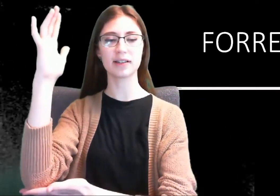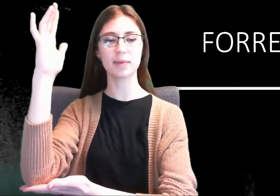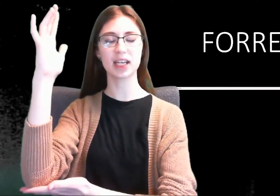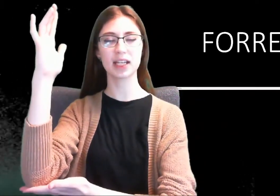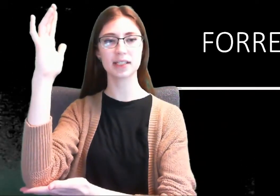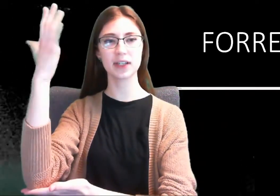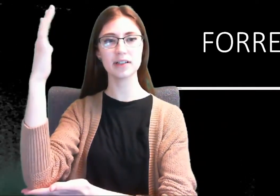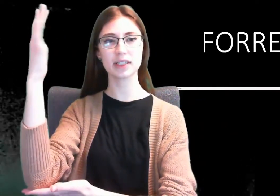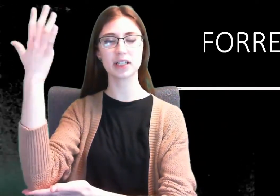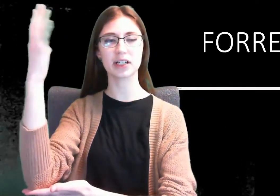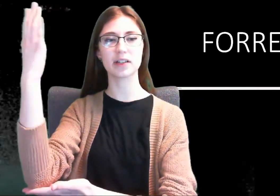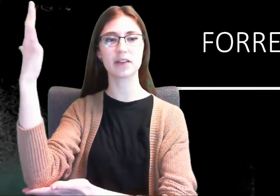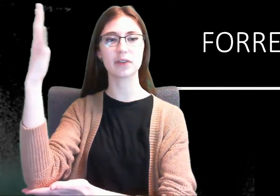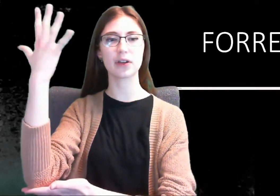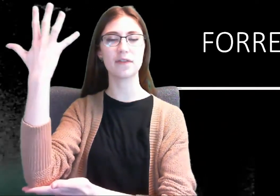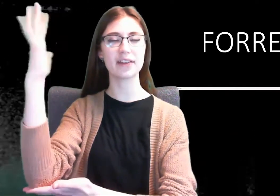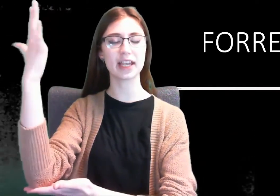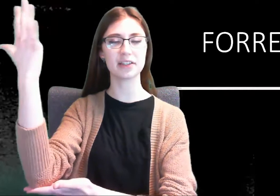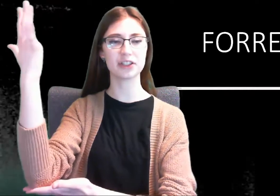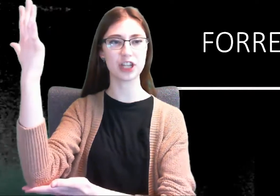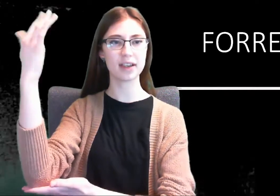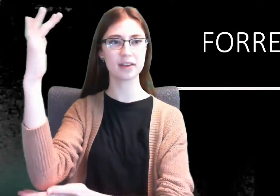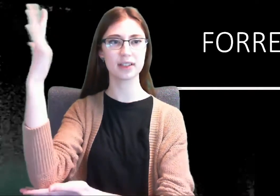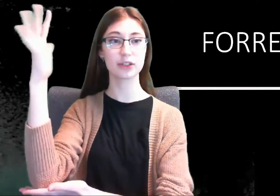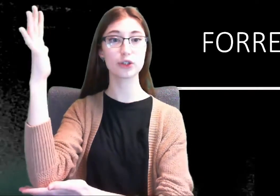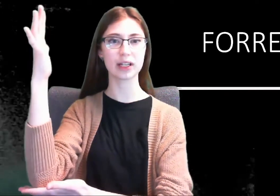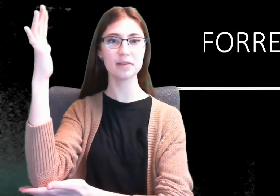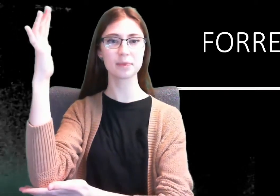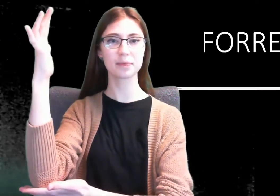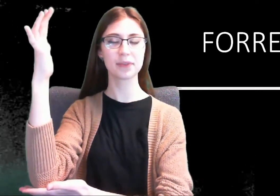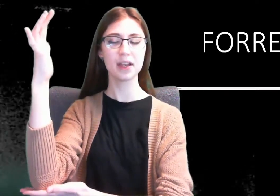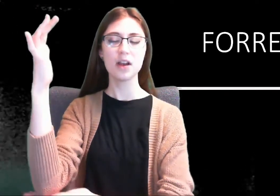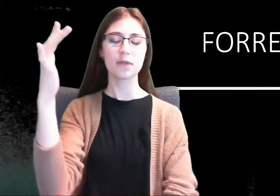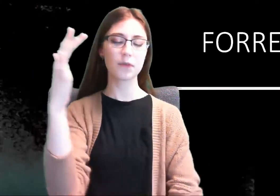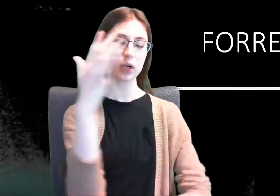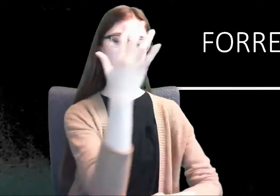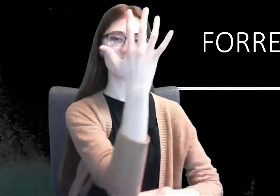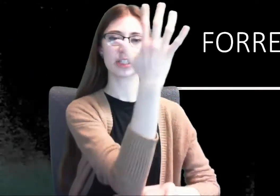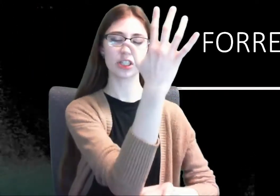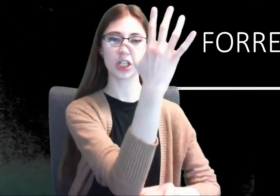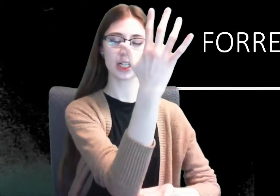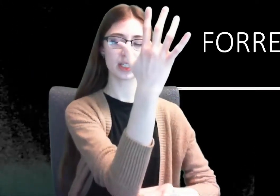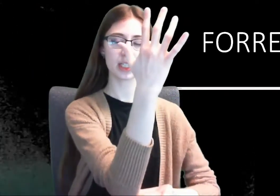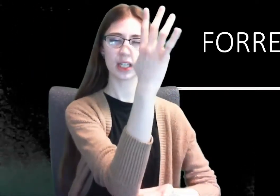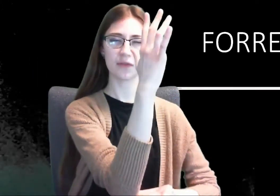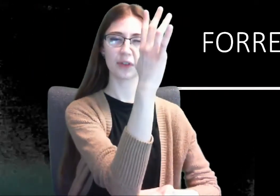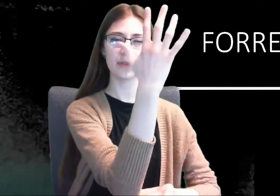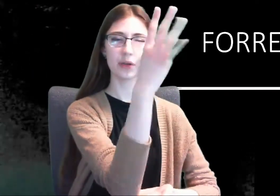non-dominant hand's fingers, and you're going to give a 5-hand shake. So tree. For forest, you're going to start it in front of you and